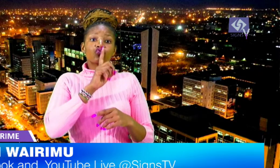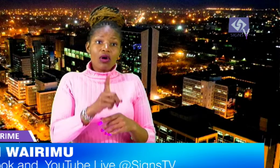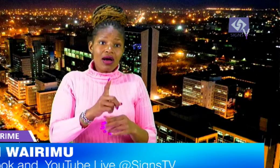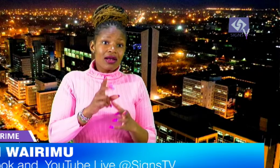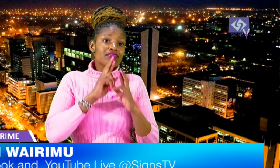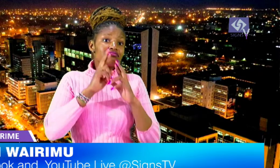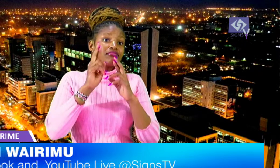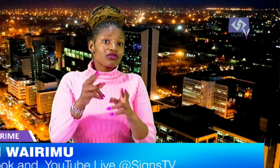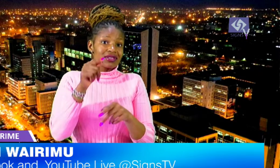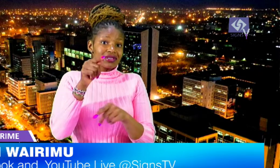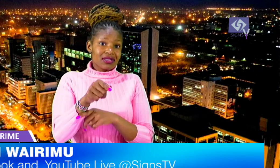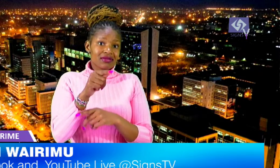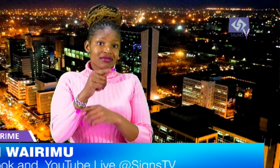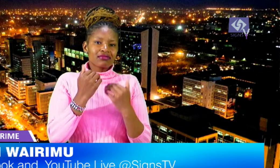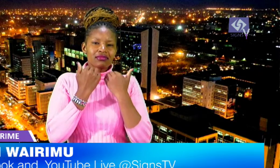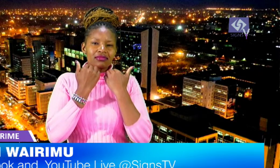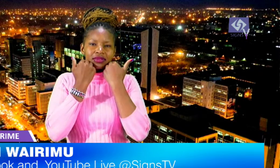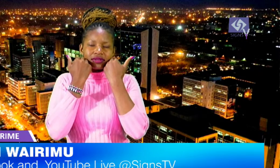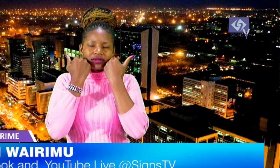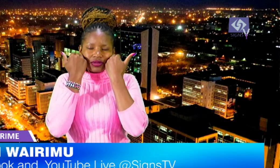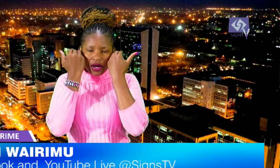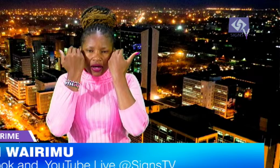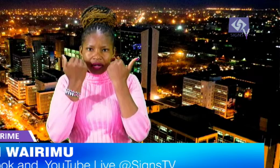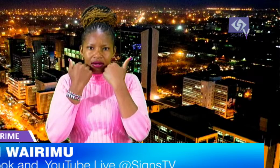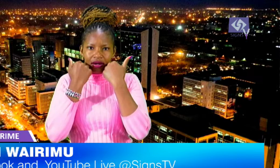Kimani Ichung'wah is optimistic about the